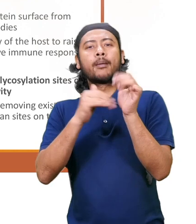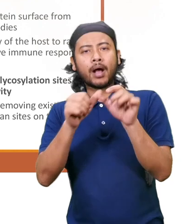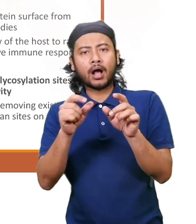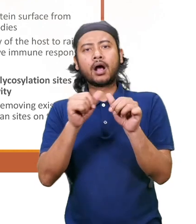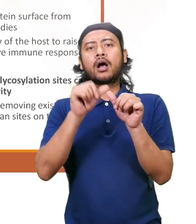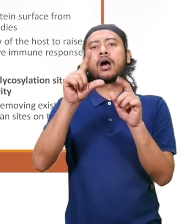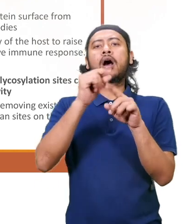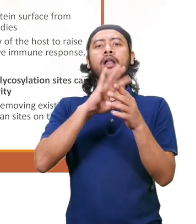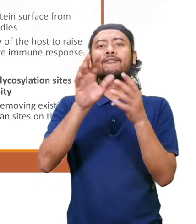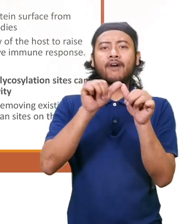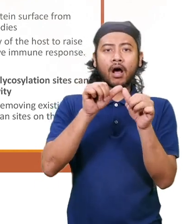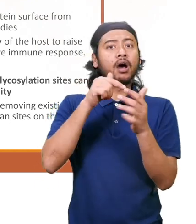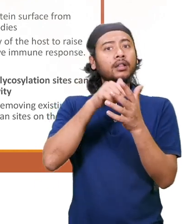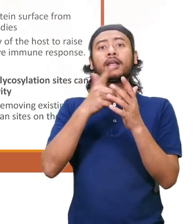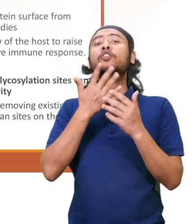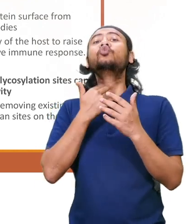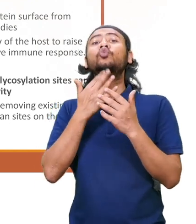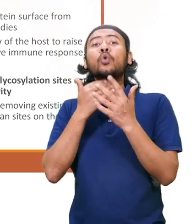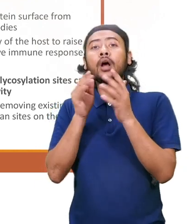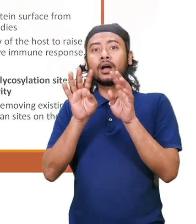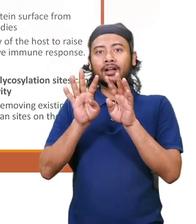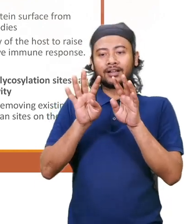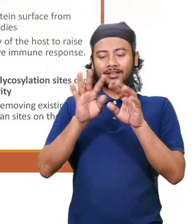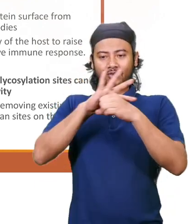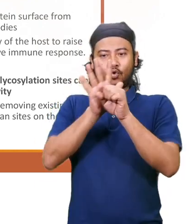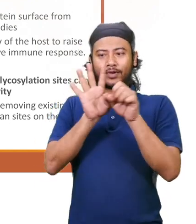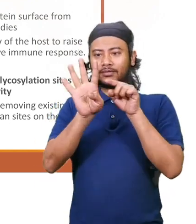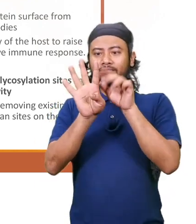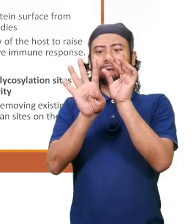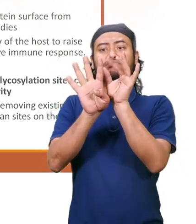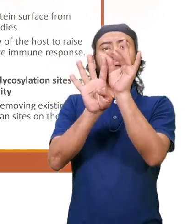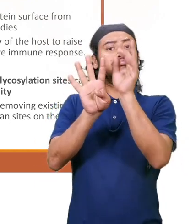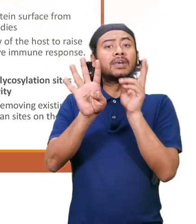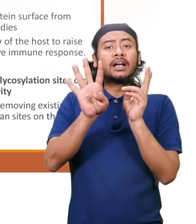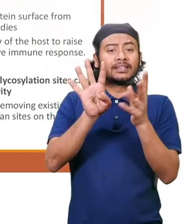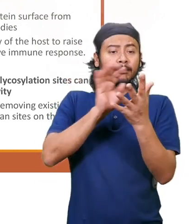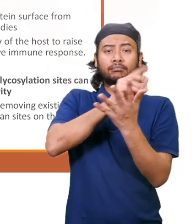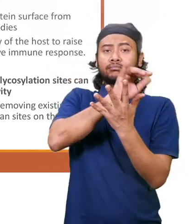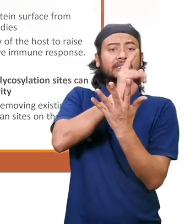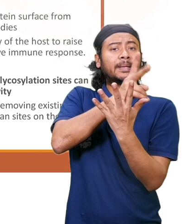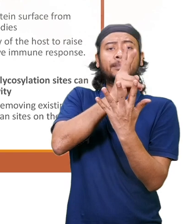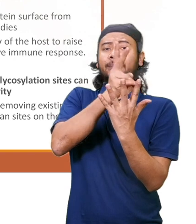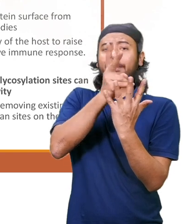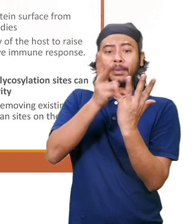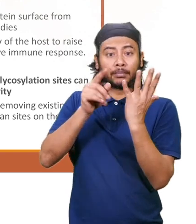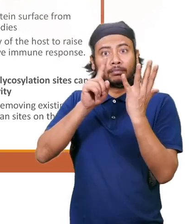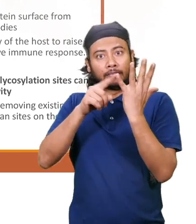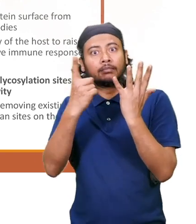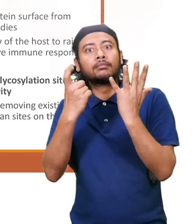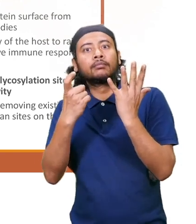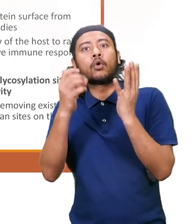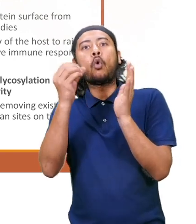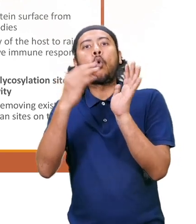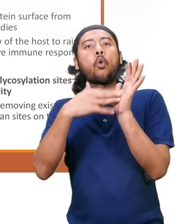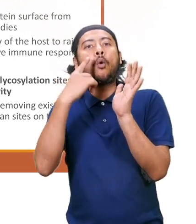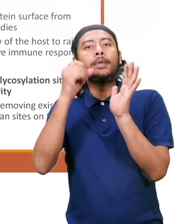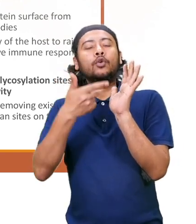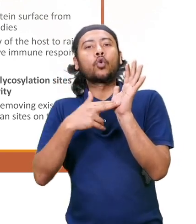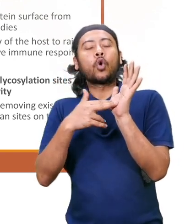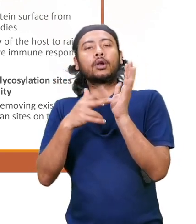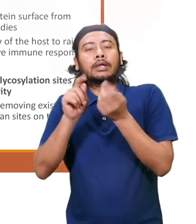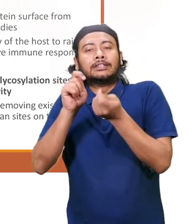in the glycosylation site. Only the variation happened in the case of Omicron variant. So virus attaches to the